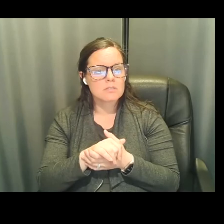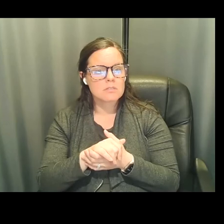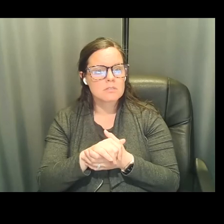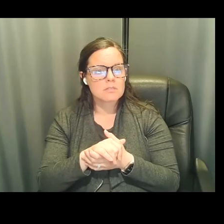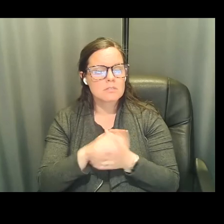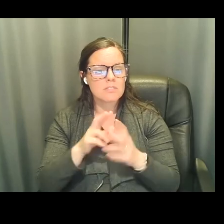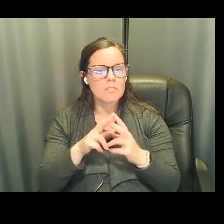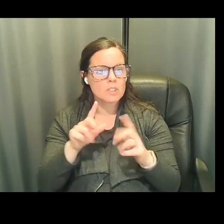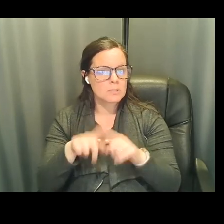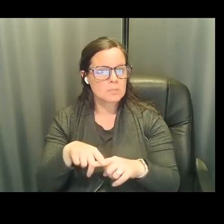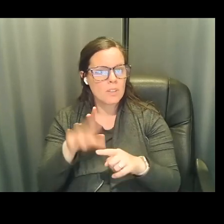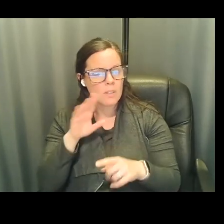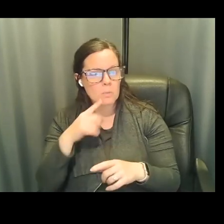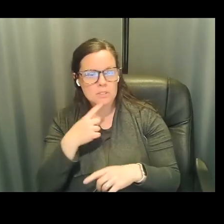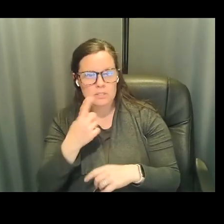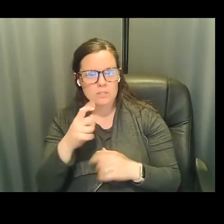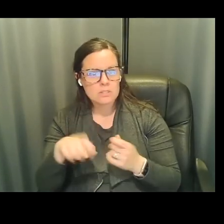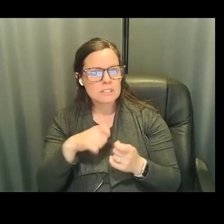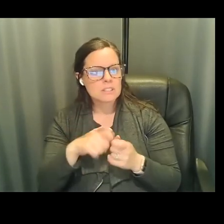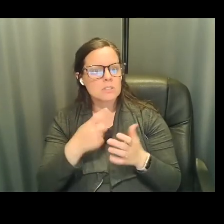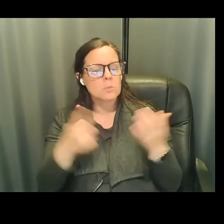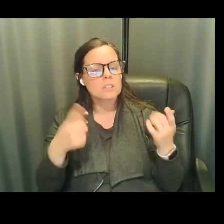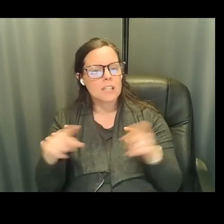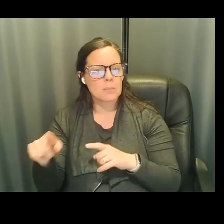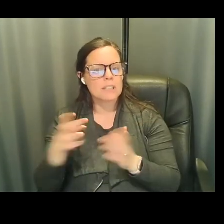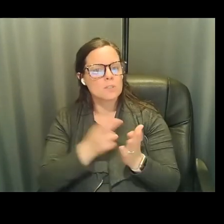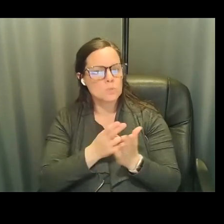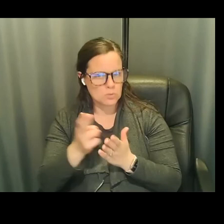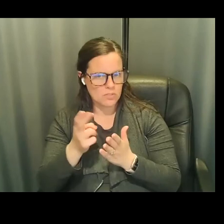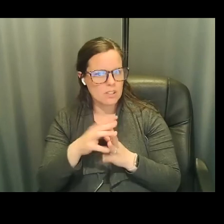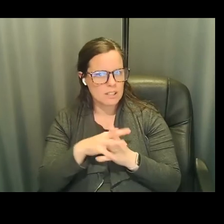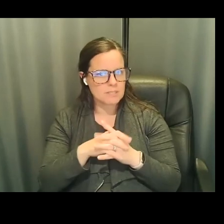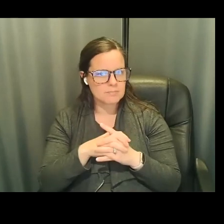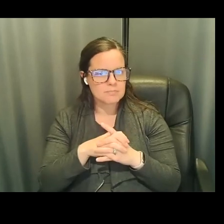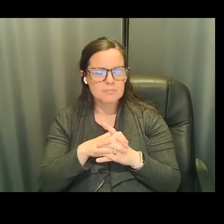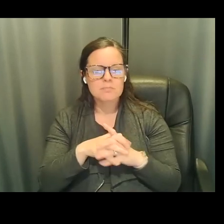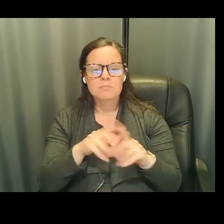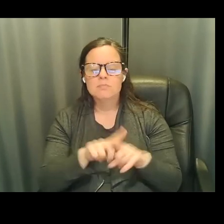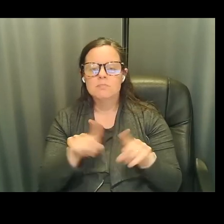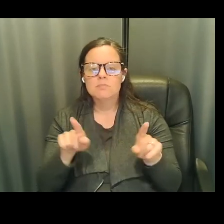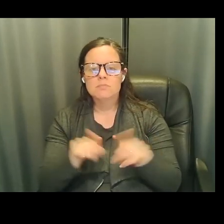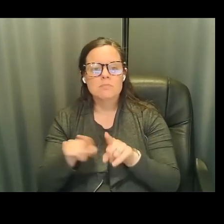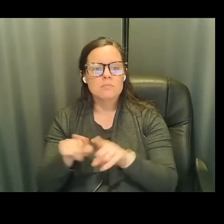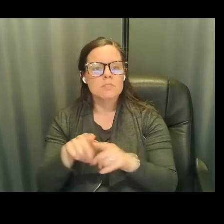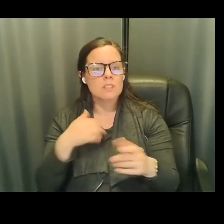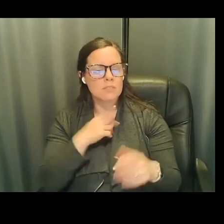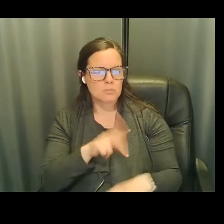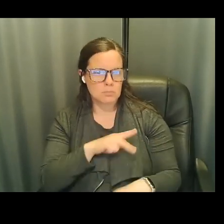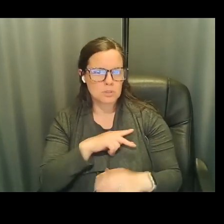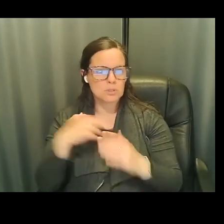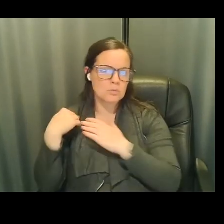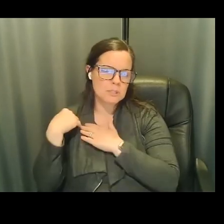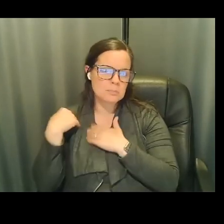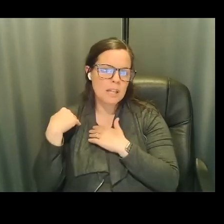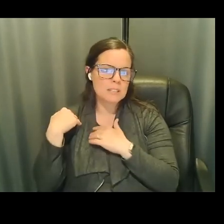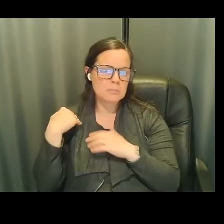and they will tell you exactly what is going on truthfully. However, you also have a personal responsibility to look